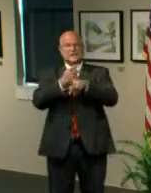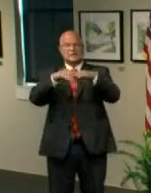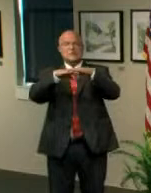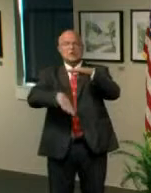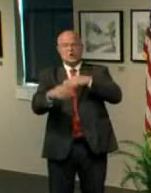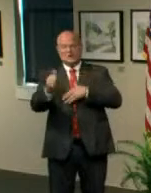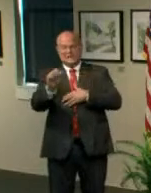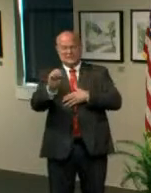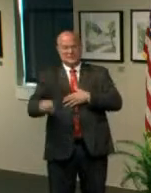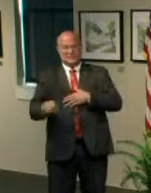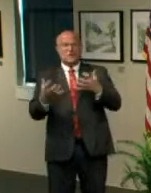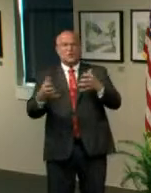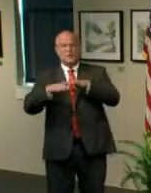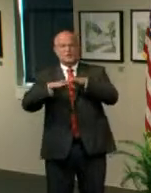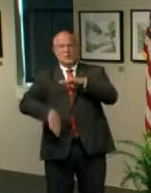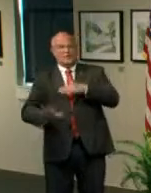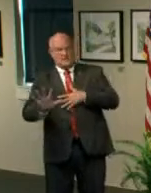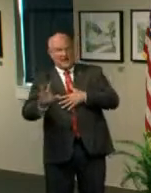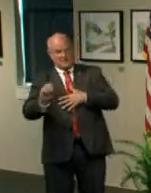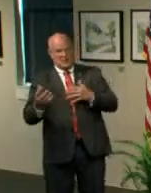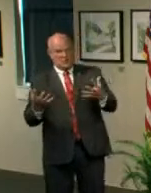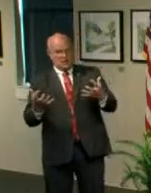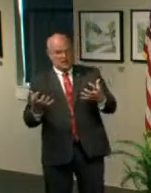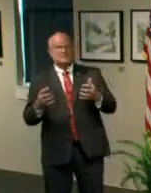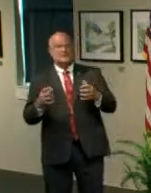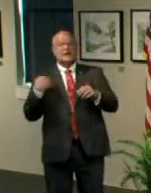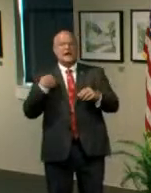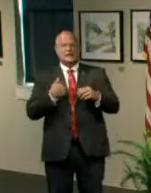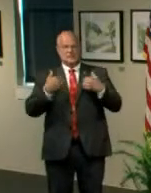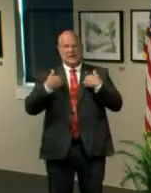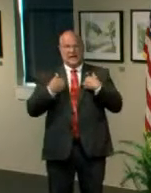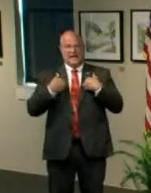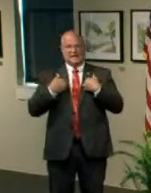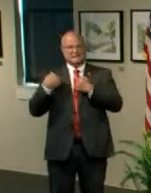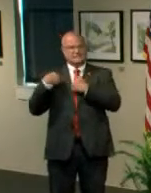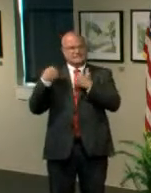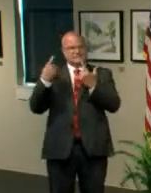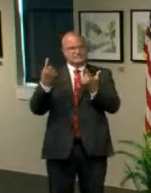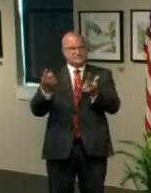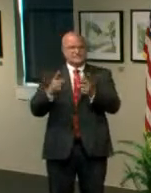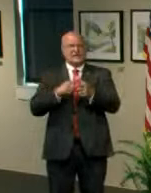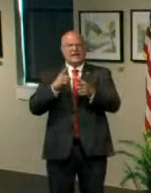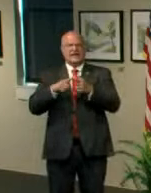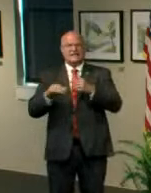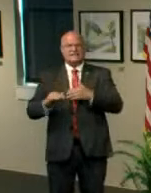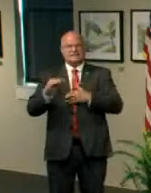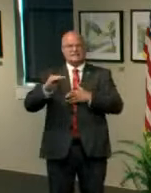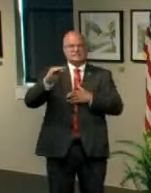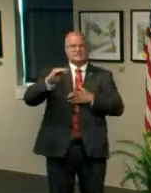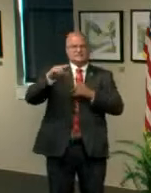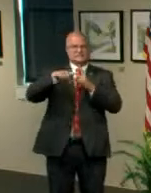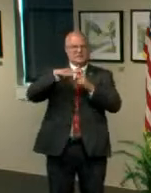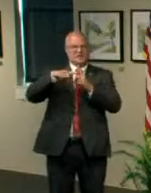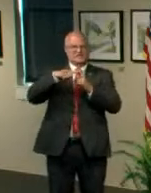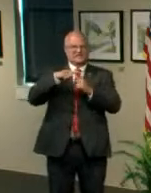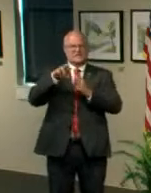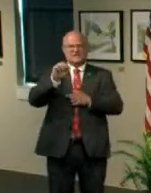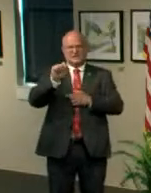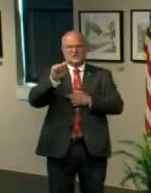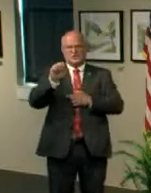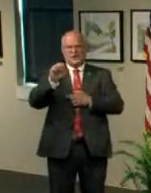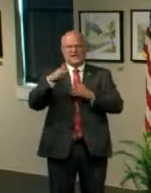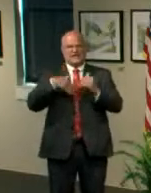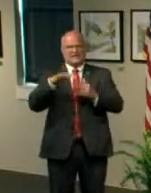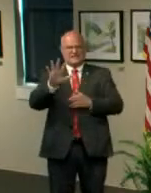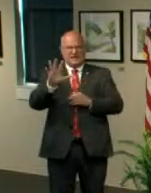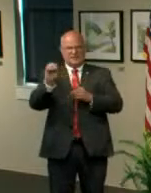10%. We'd like to get it below 5%, as we did have for some time. We're running a little bit higher positivity than